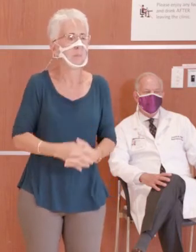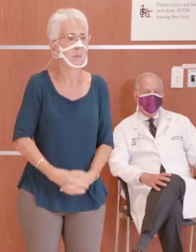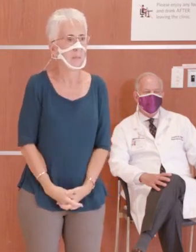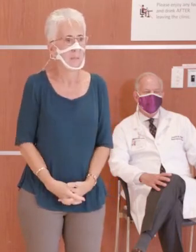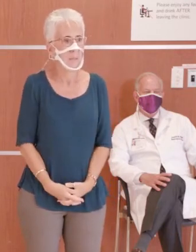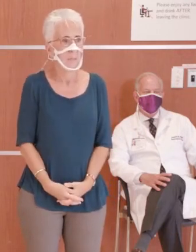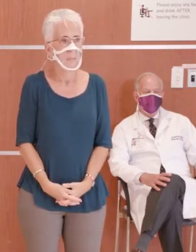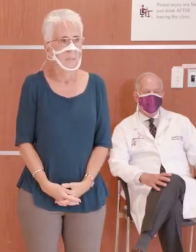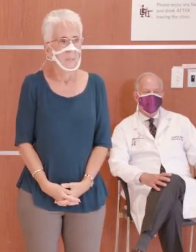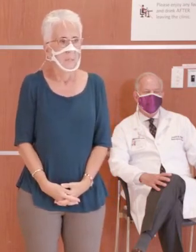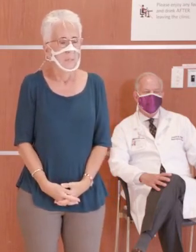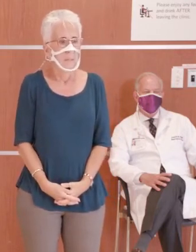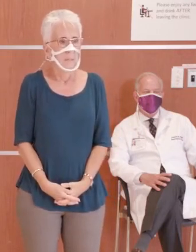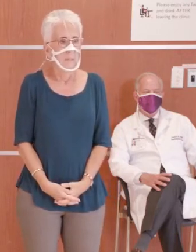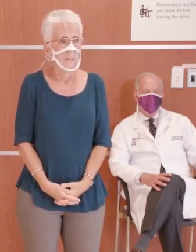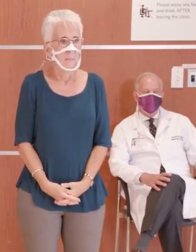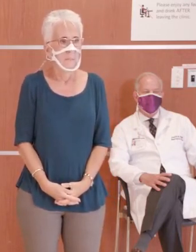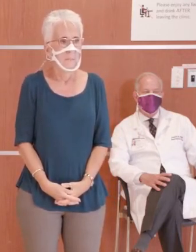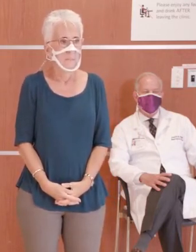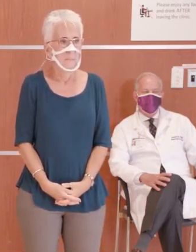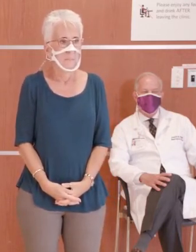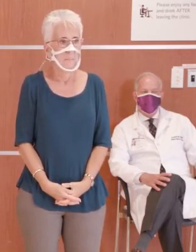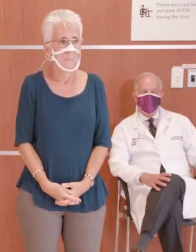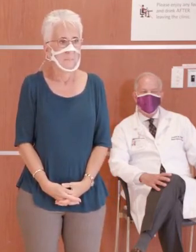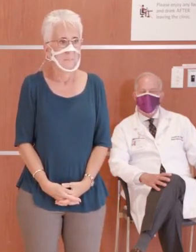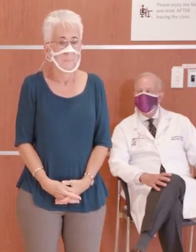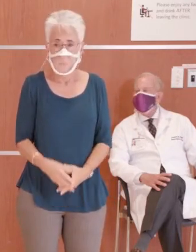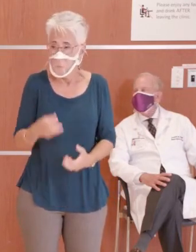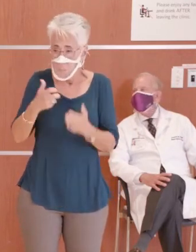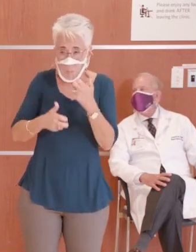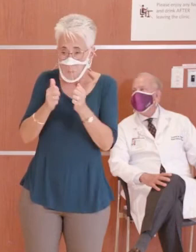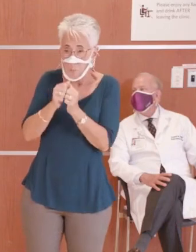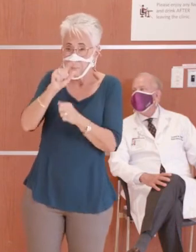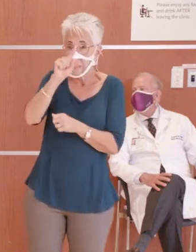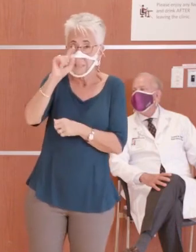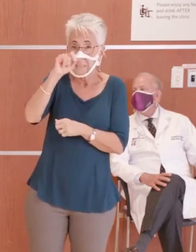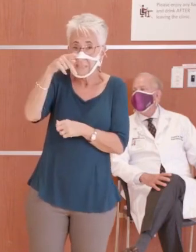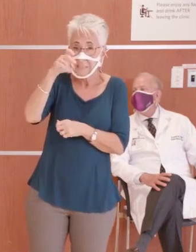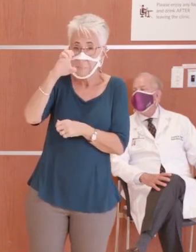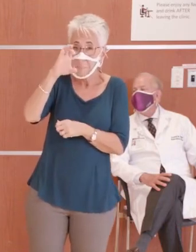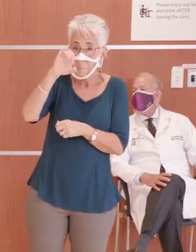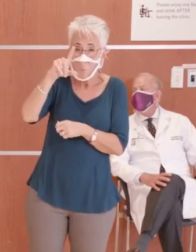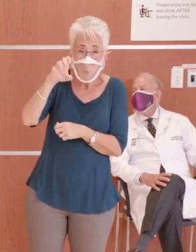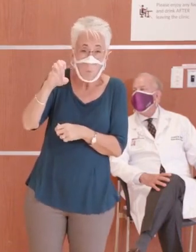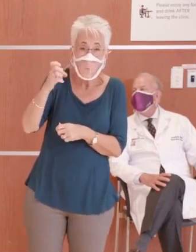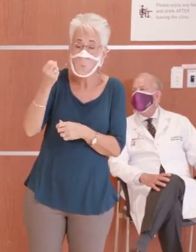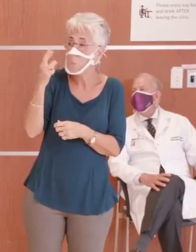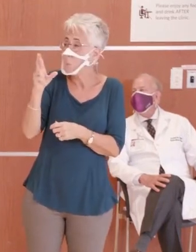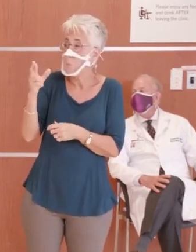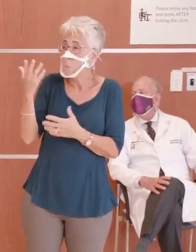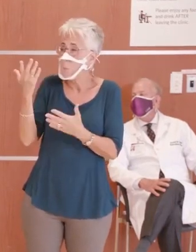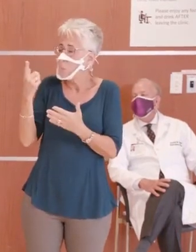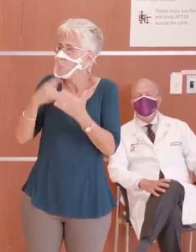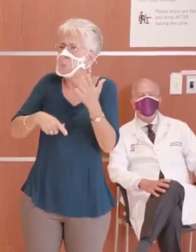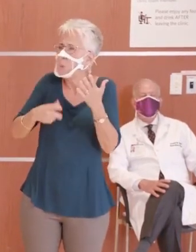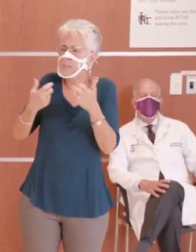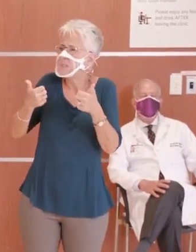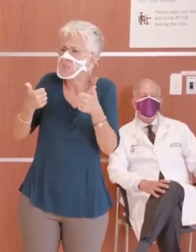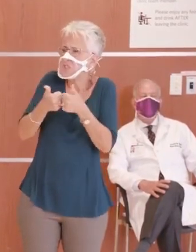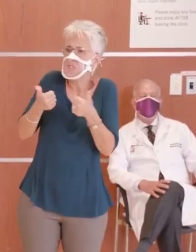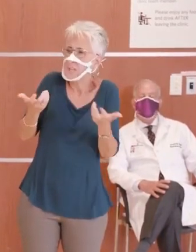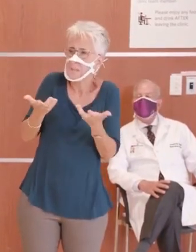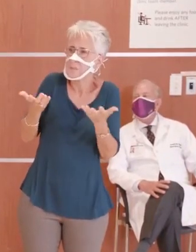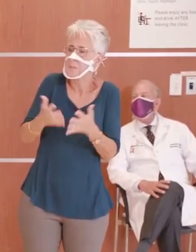up, thank you. Is it a question of like zip code where people live versus where they're getting the vaccine, or I